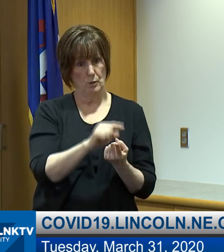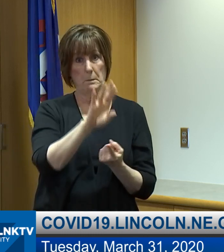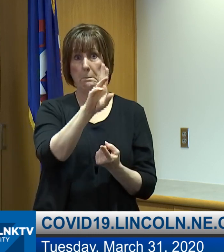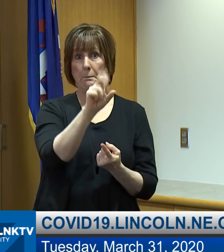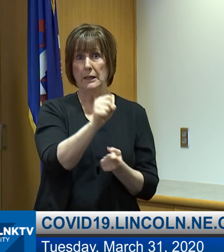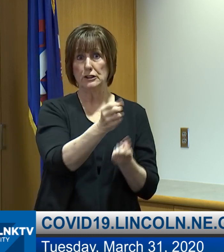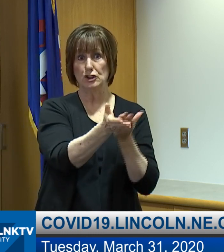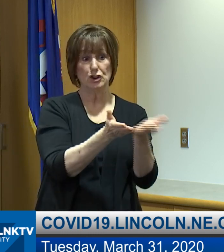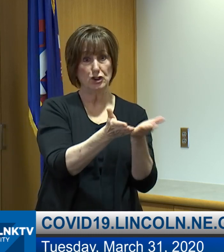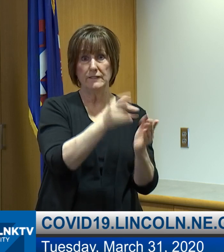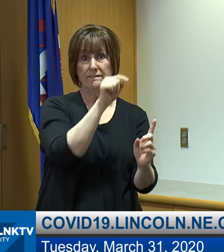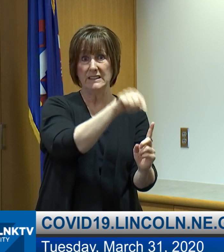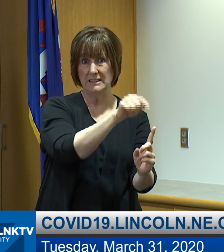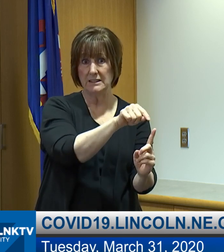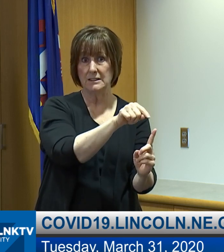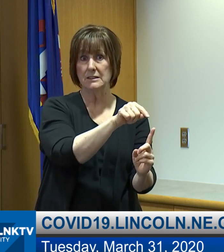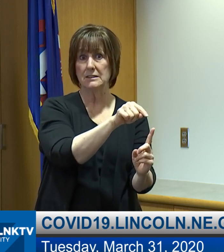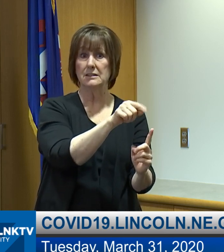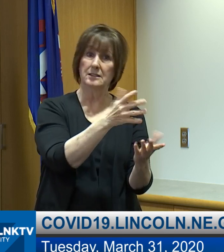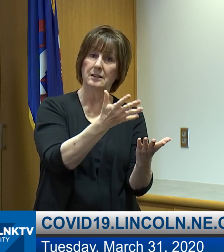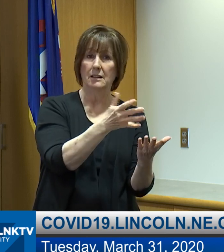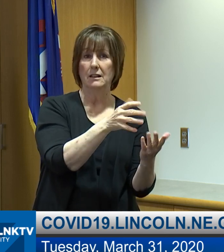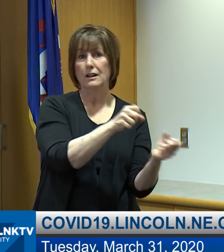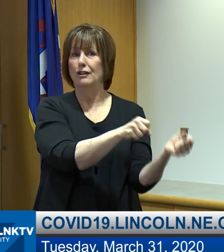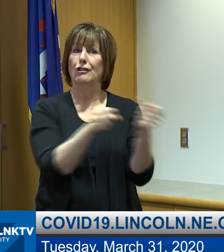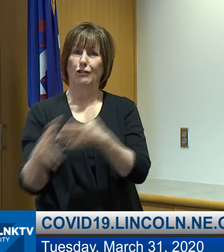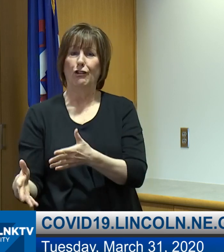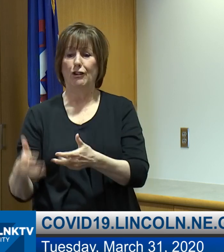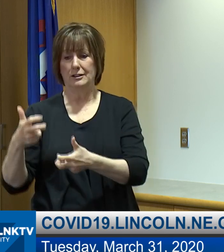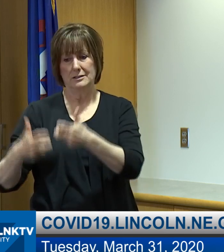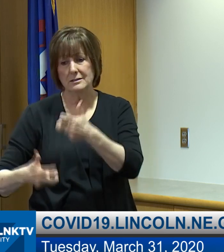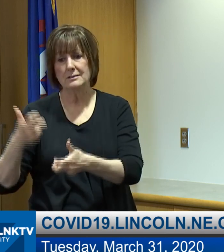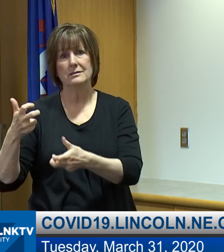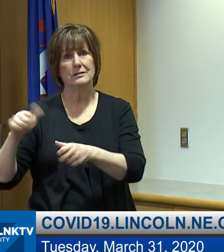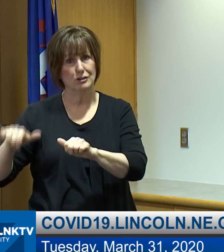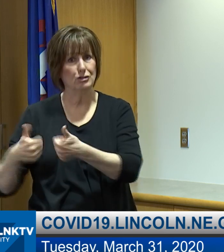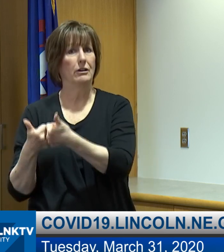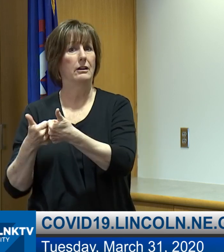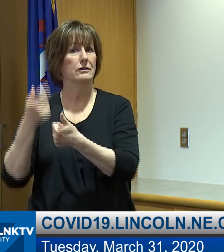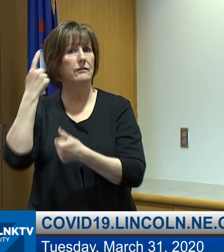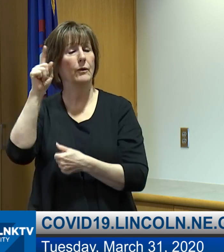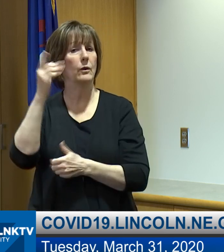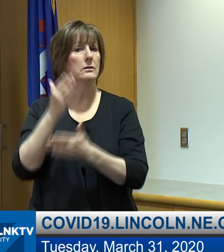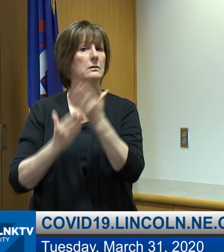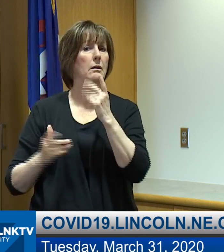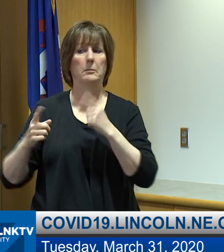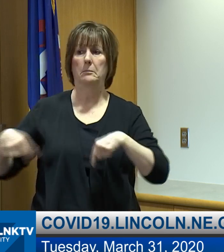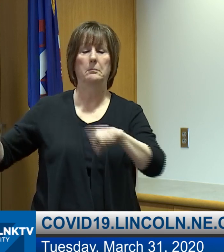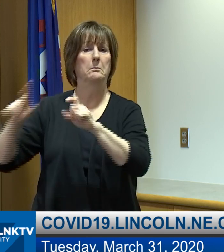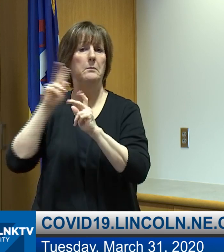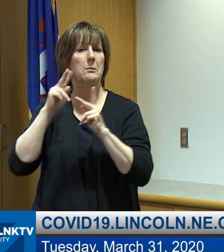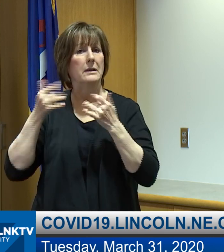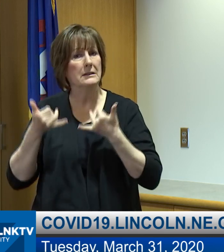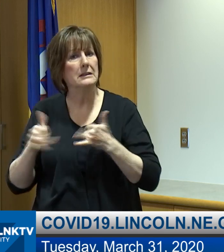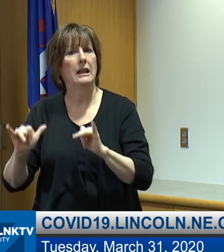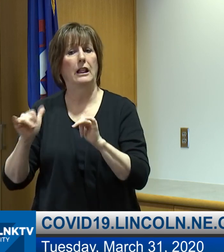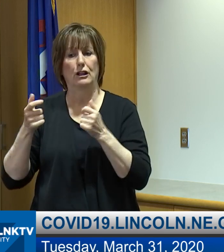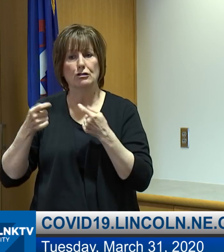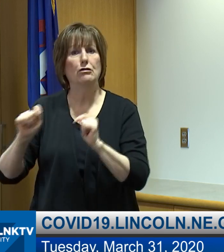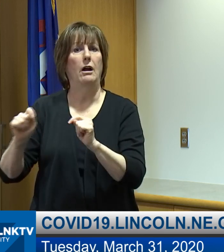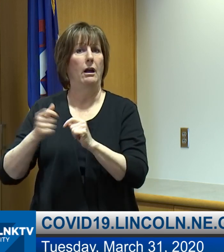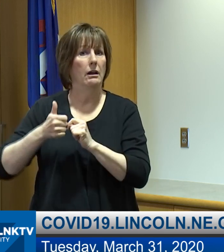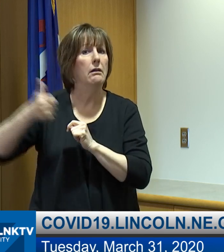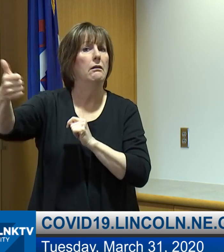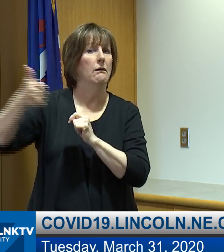service will be cause some difficulties and challenges for some of the public still trying to get to